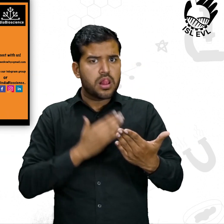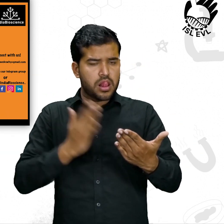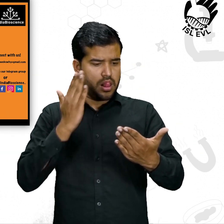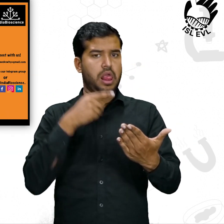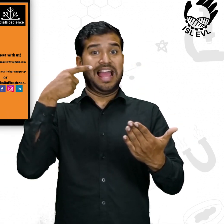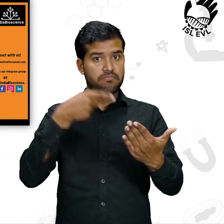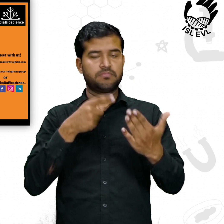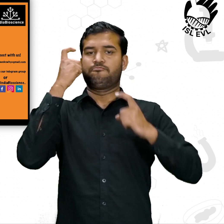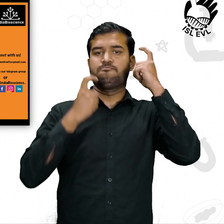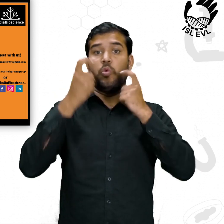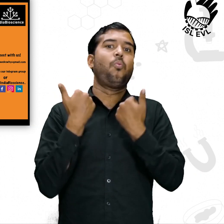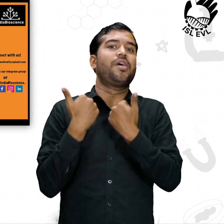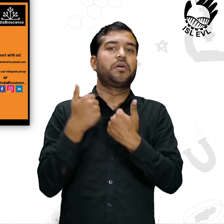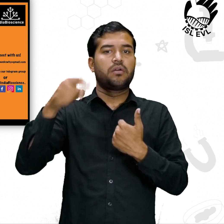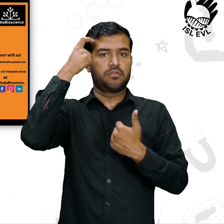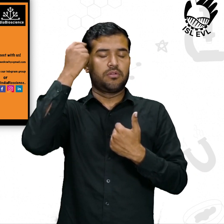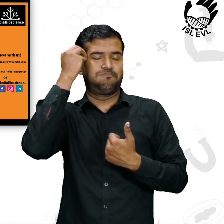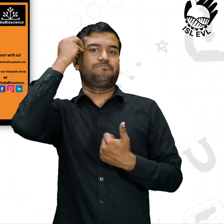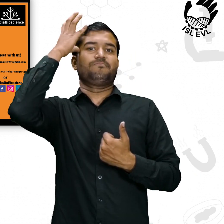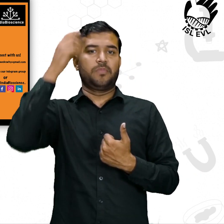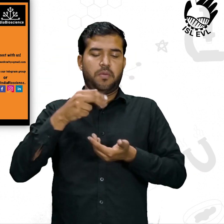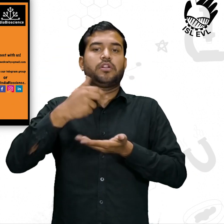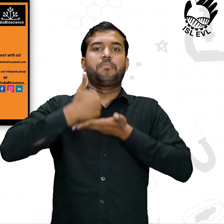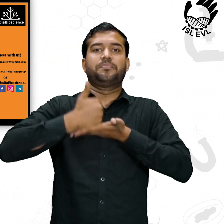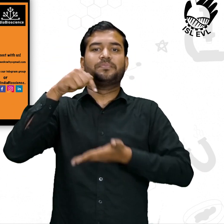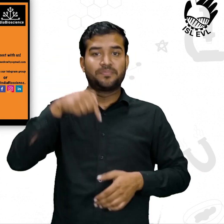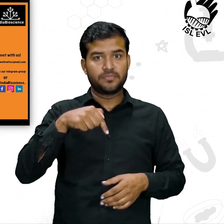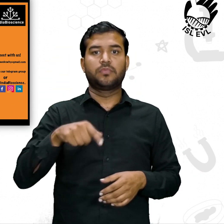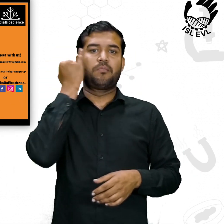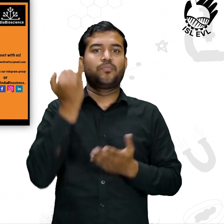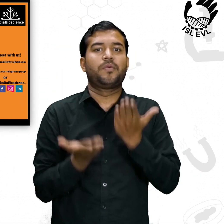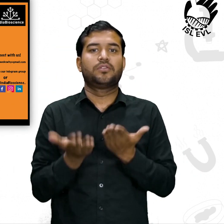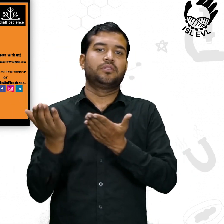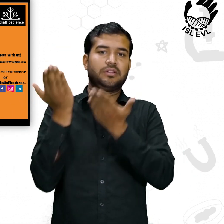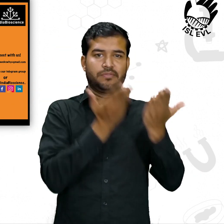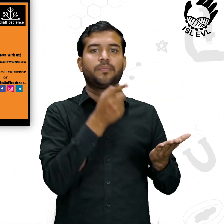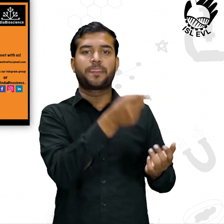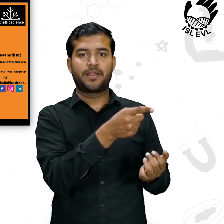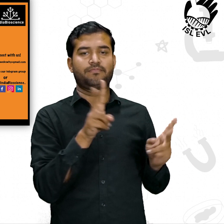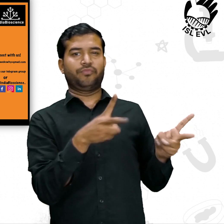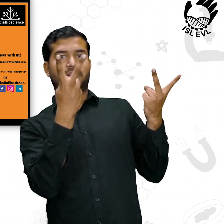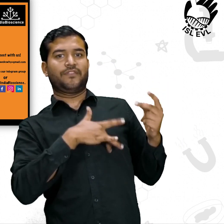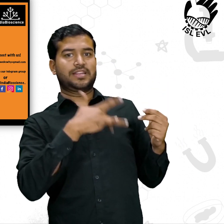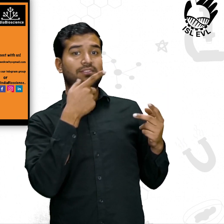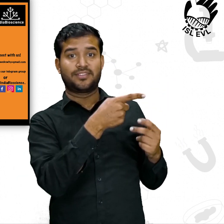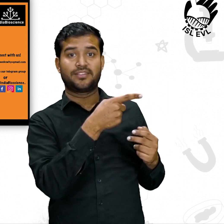own thinking. And another thing which I would emphasize, it is slightly unconventional, that embrace the confusion in your